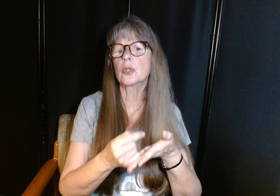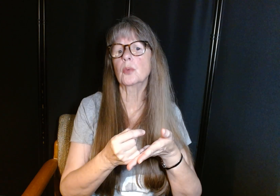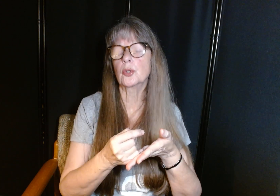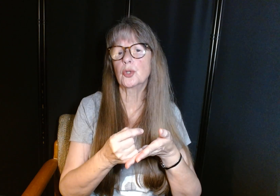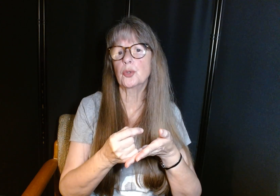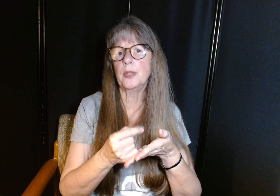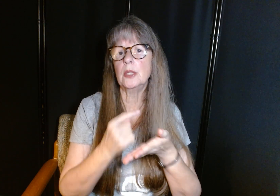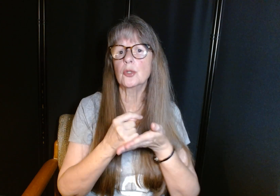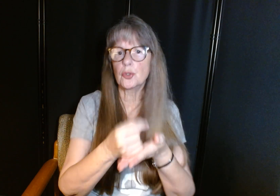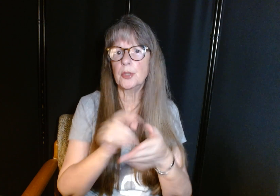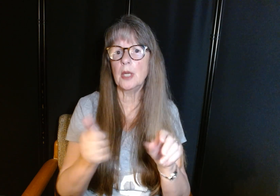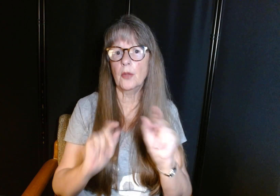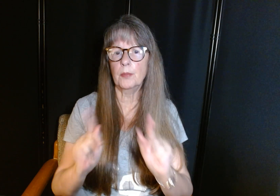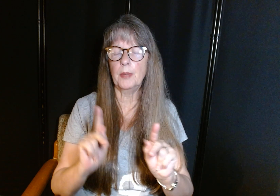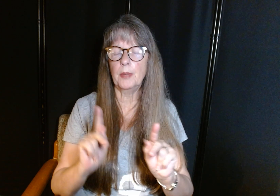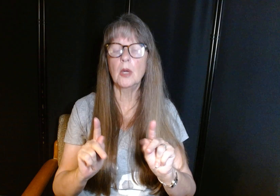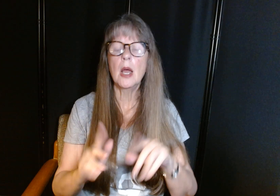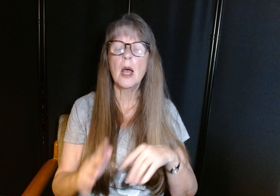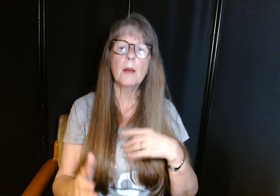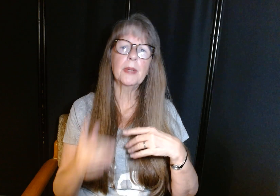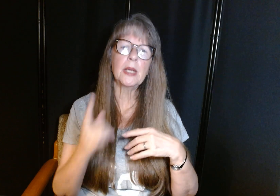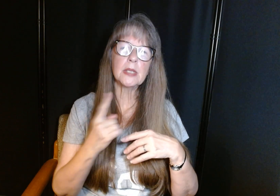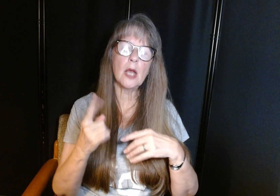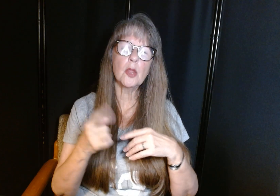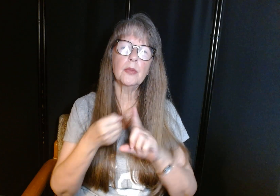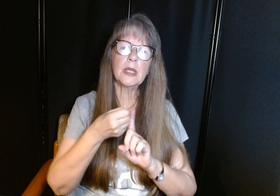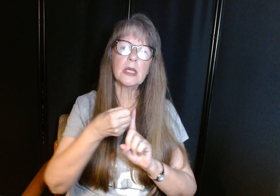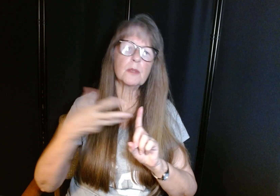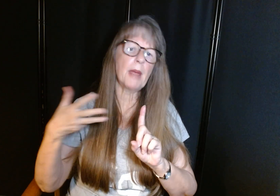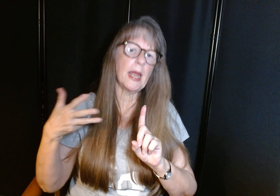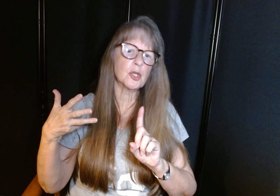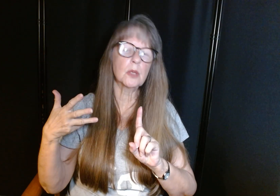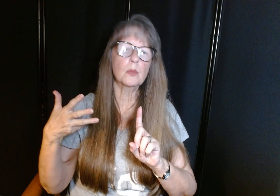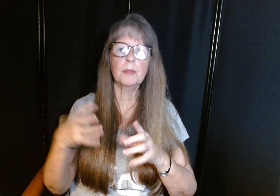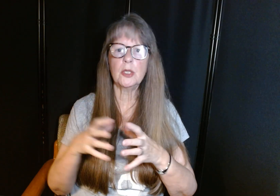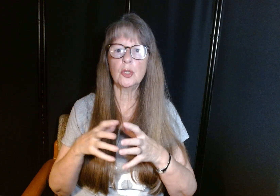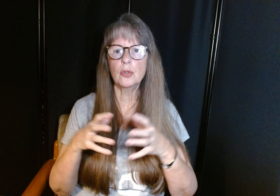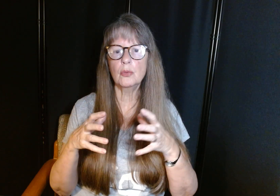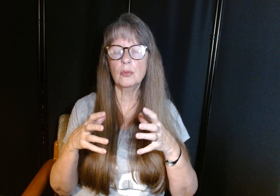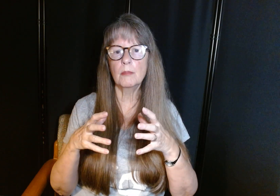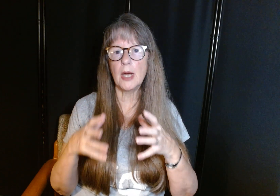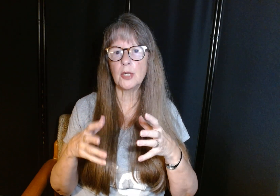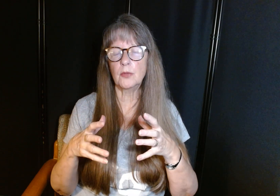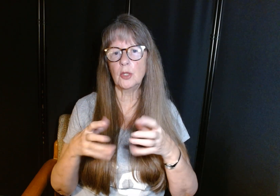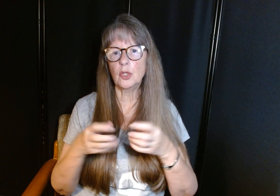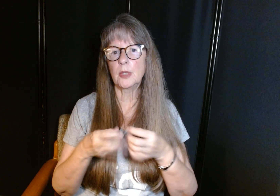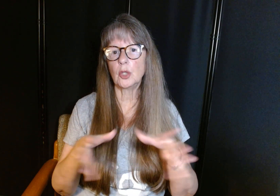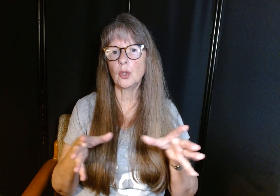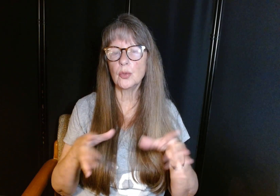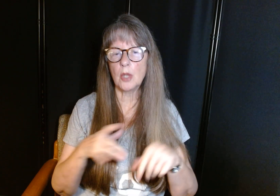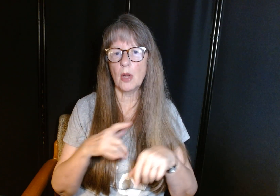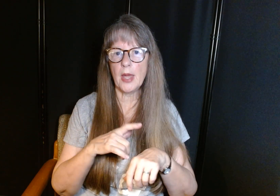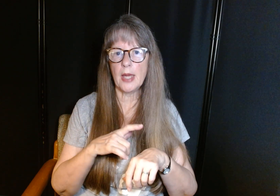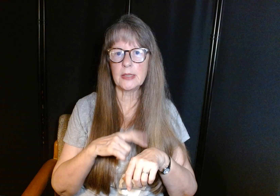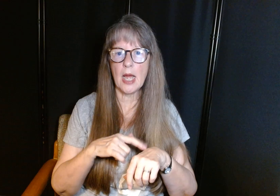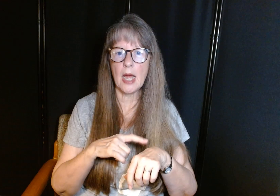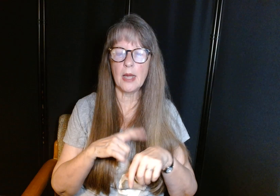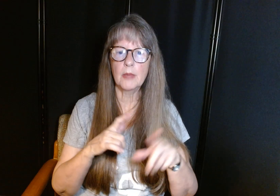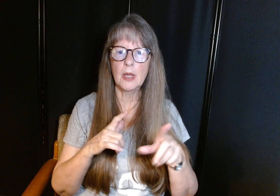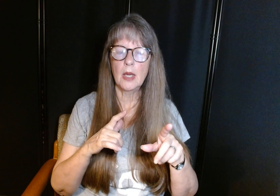word treat other people, because the other one, the expansion would be too much and then you would lose all that time.